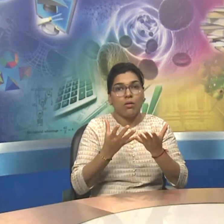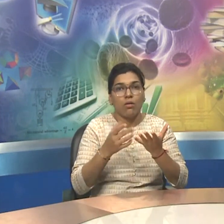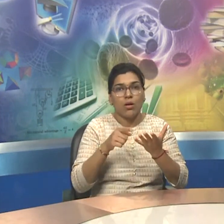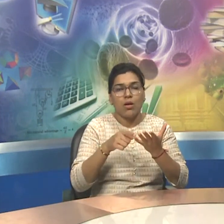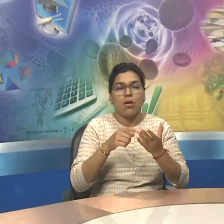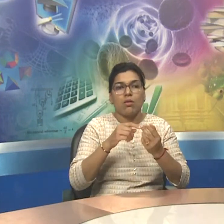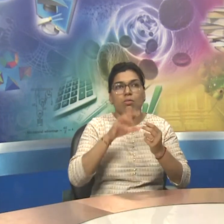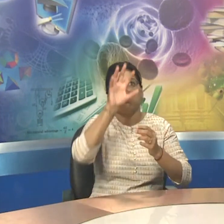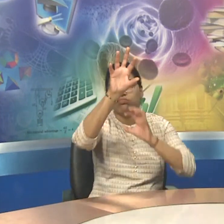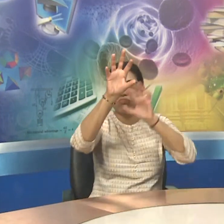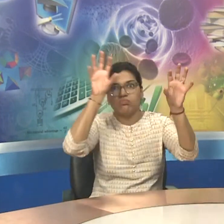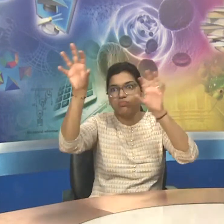said